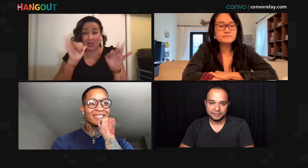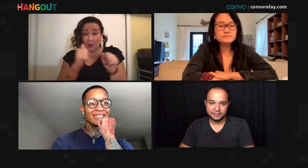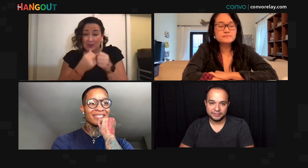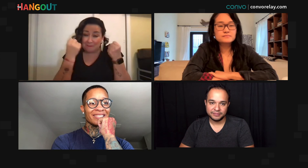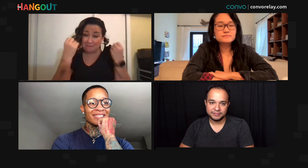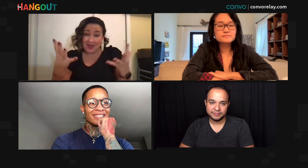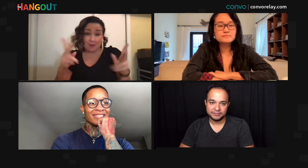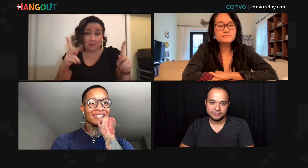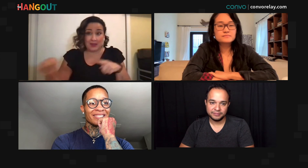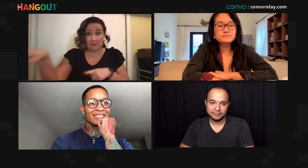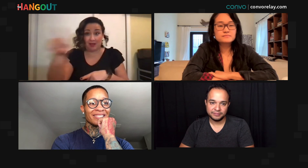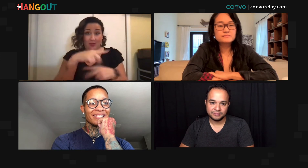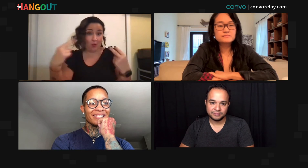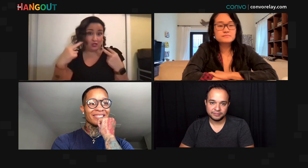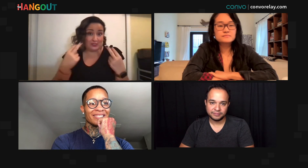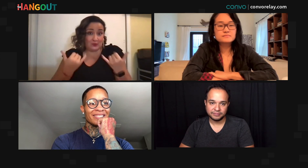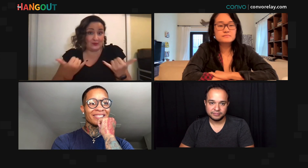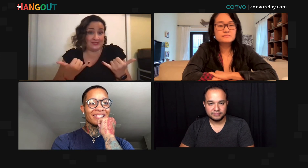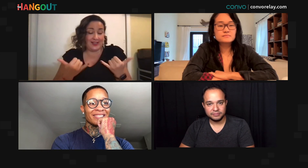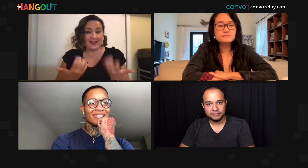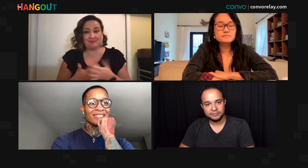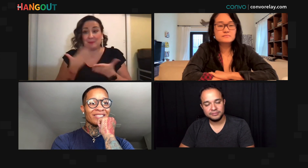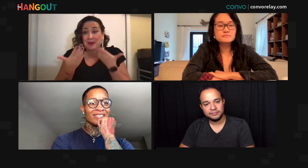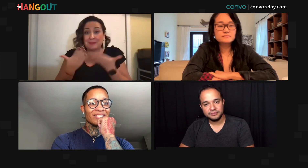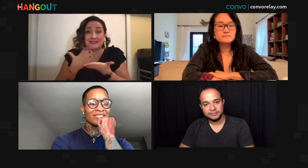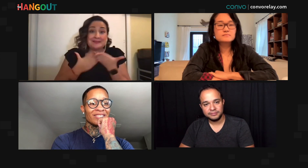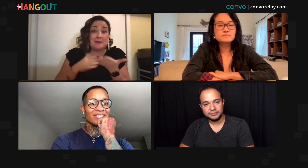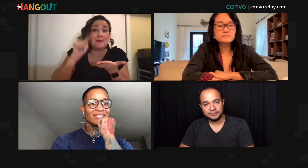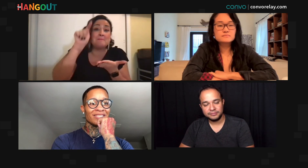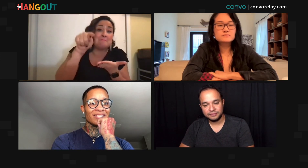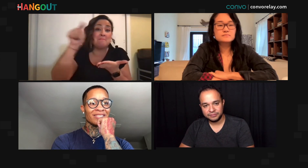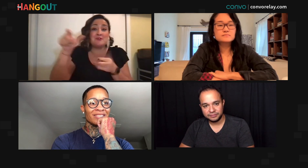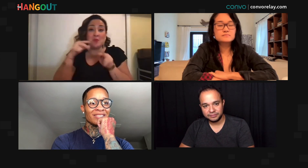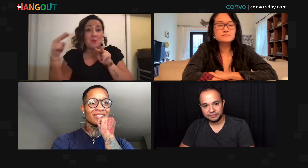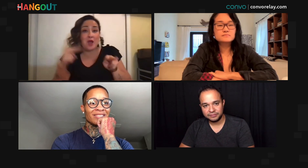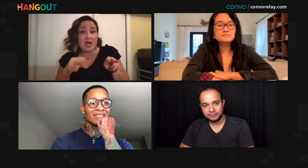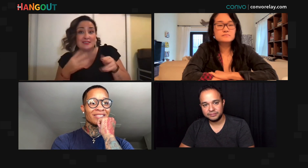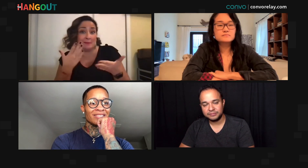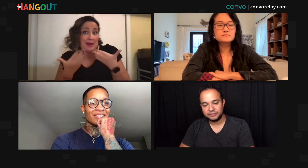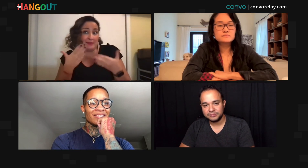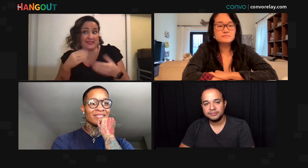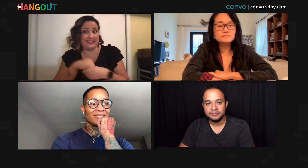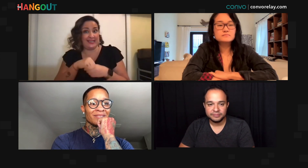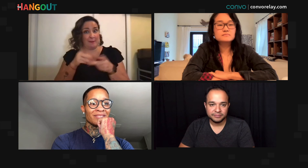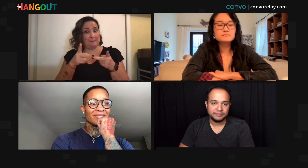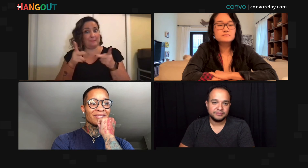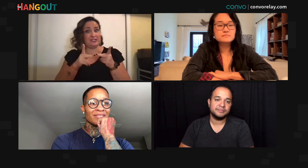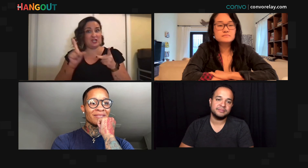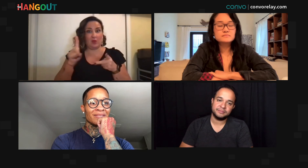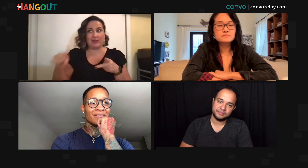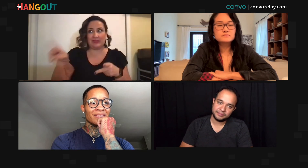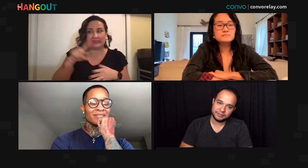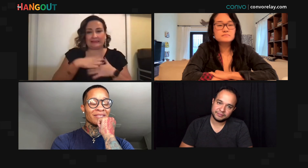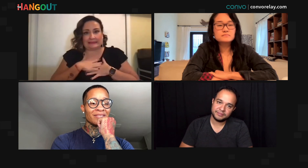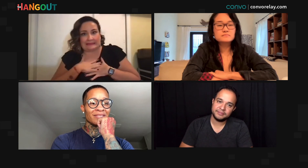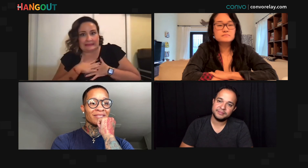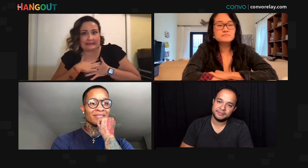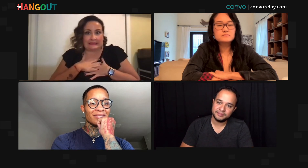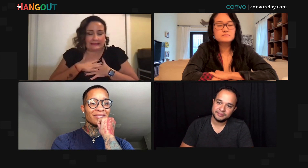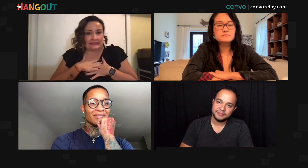about our journey, and I know it's so important, just like many people that are watching today. And I know there may be some people who aren't watching. They're in a